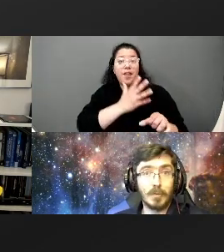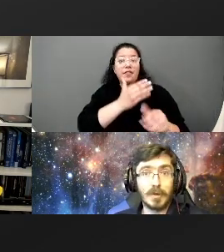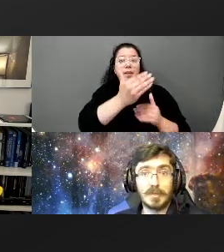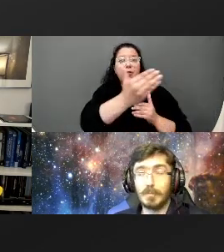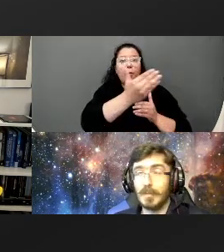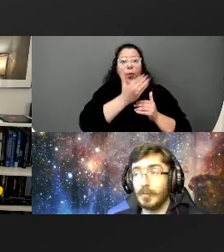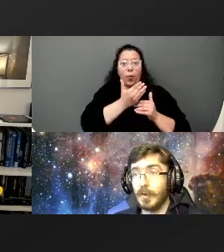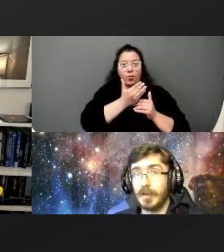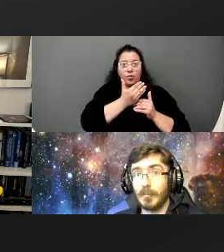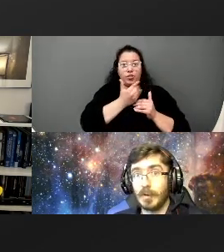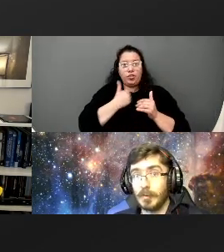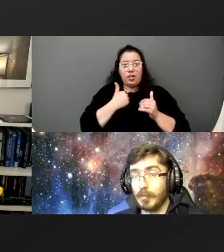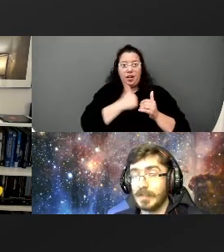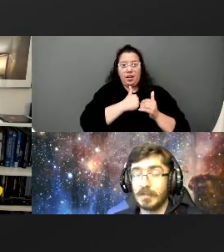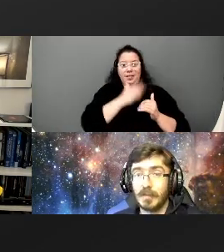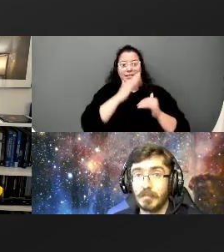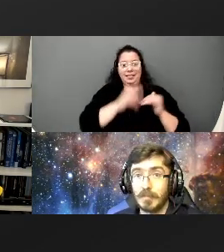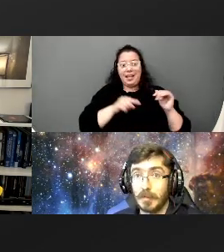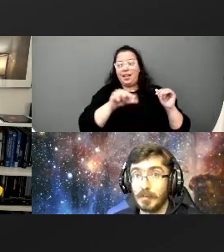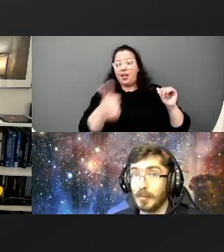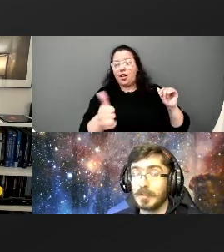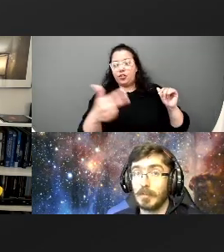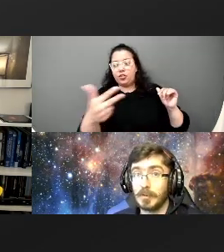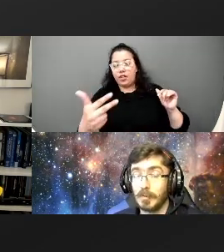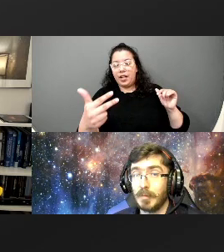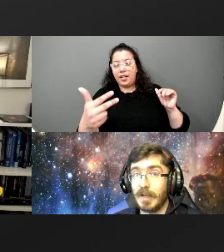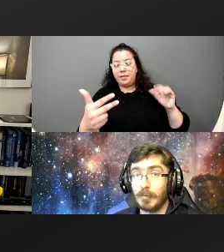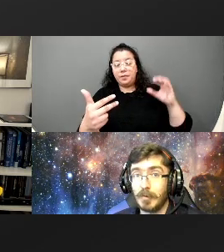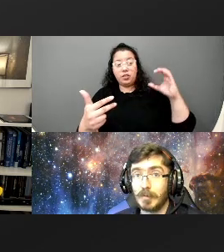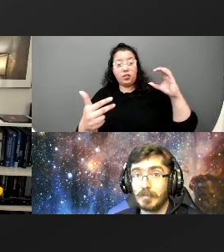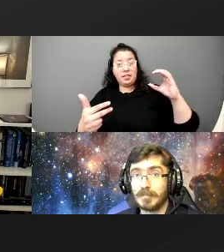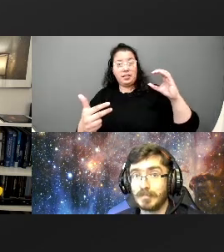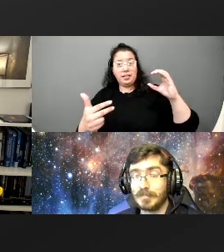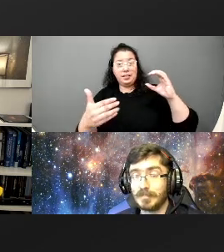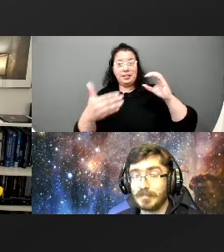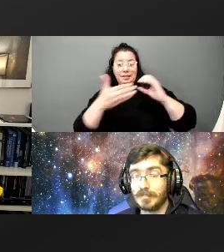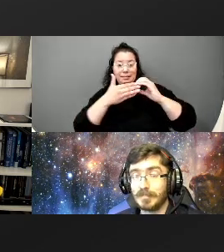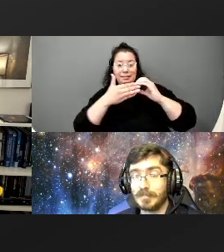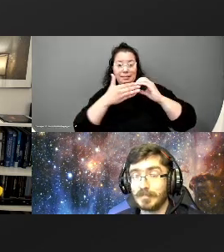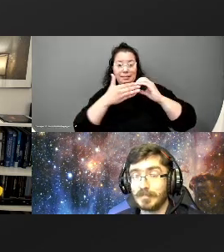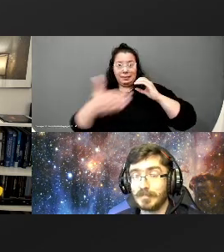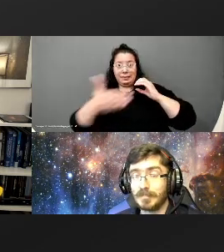So that one's just going to go on its merry way while all the rest of them do this merger in the background.